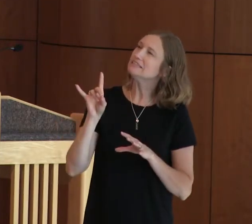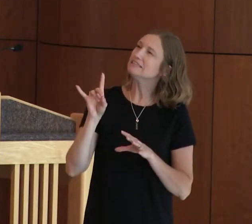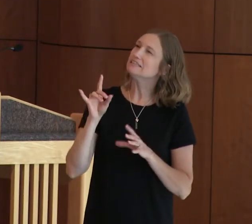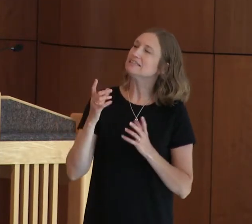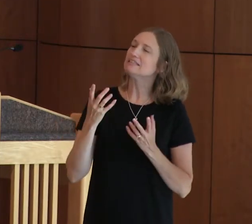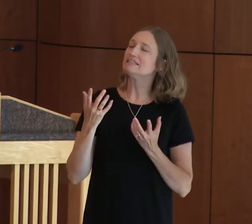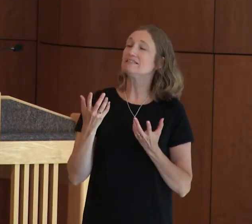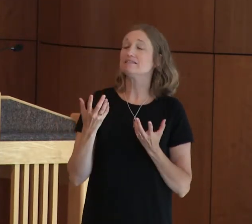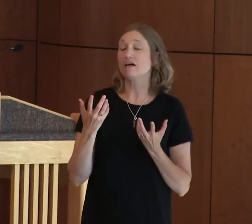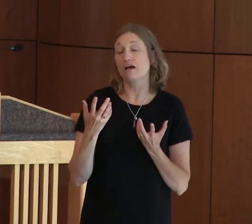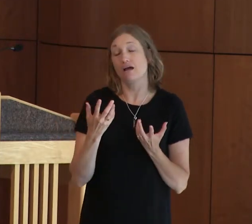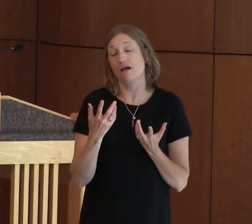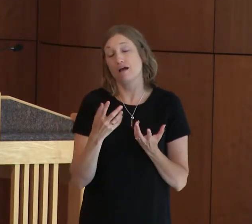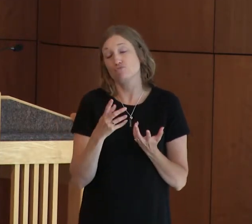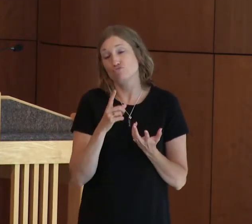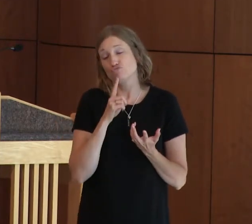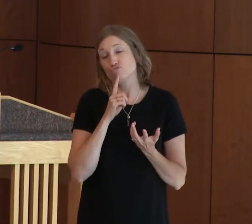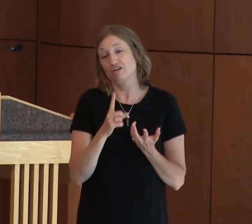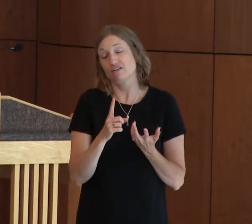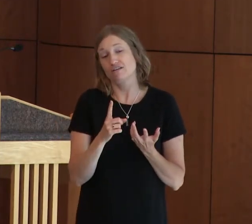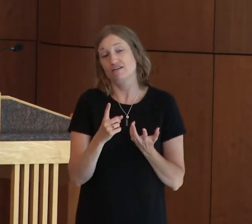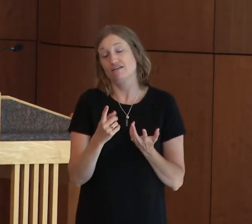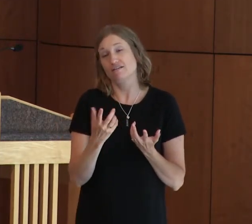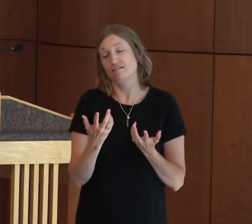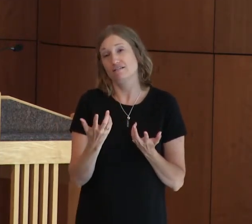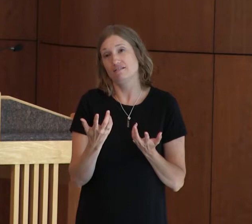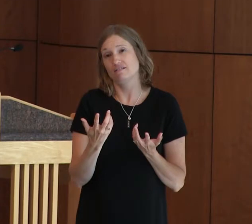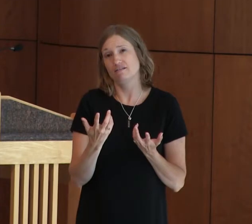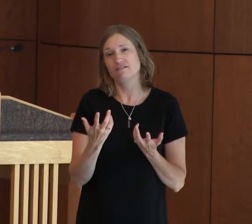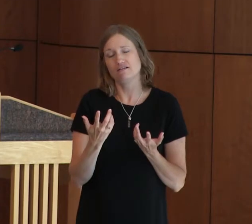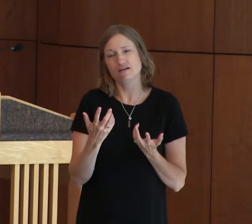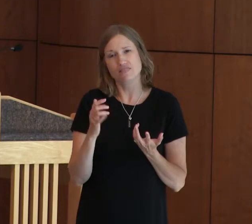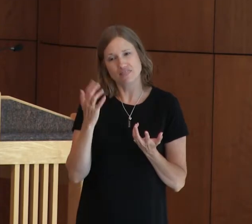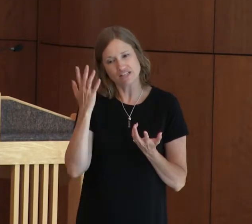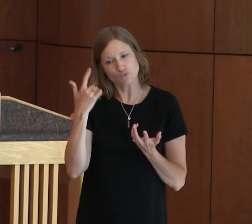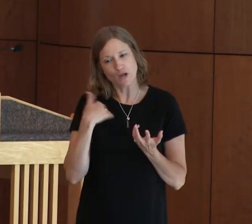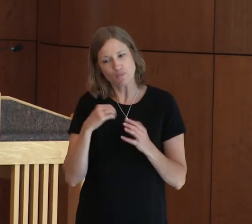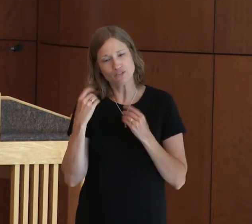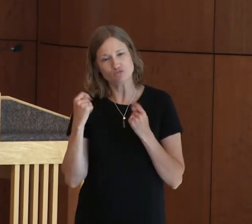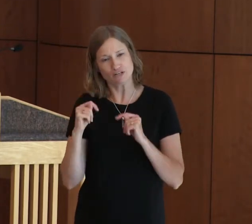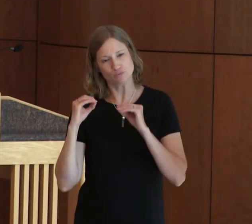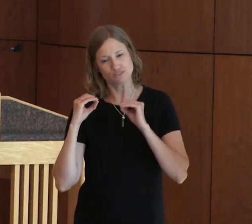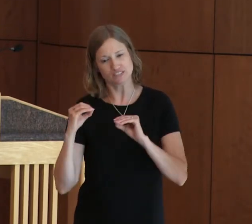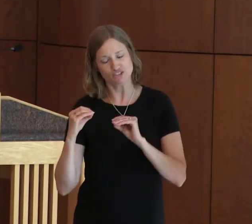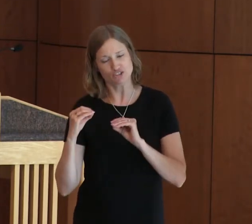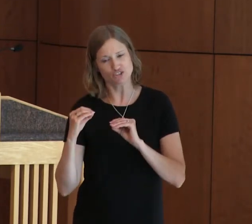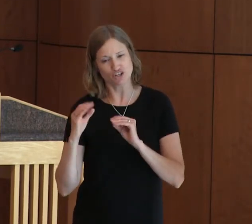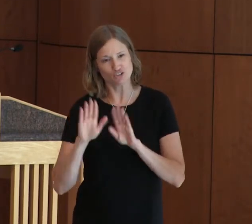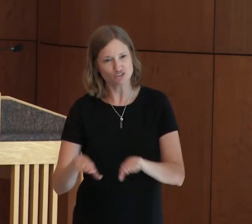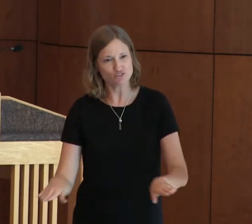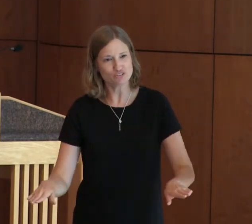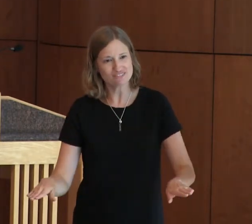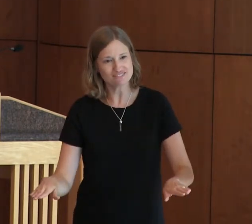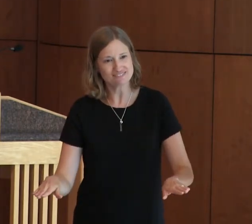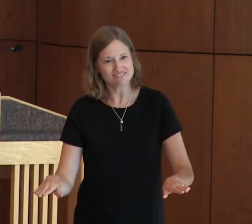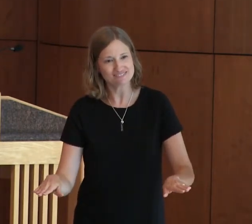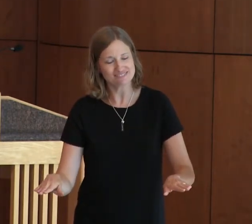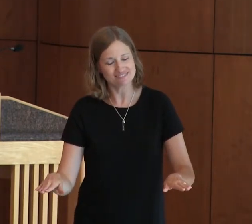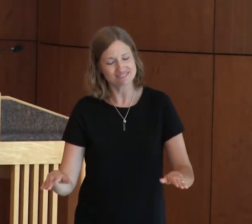really, I mean, that's partly why we try to teach the faith to our children, that these little things that they're in their